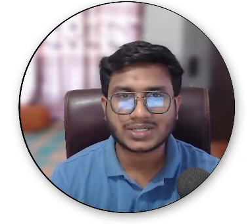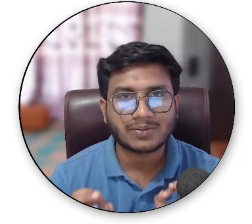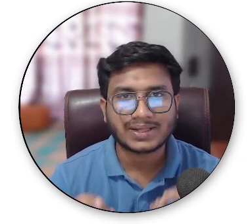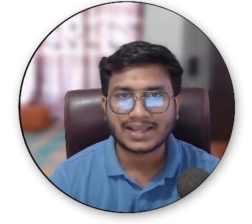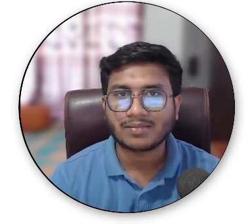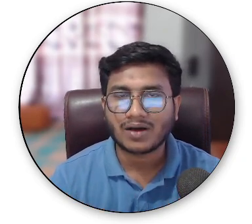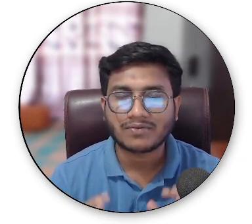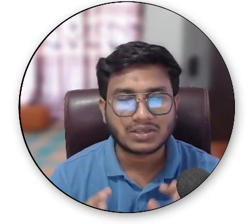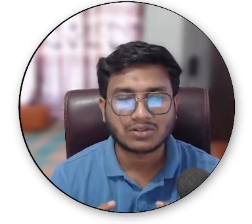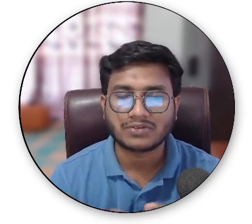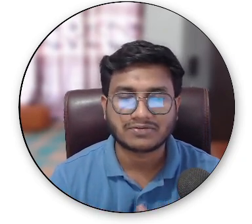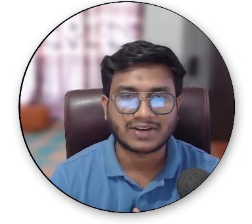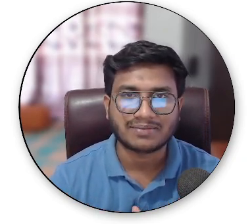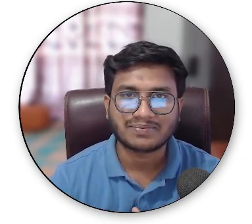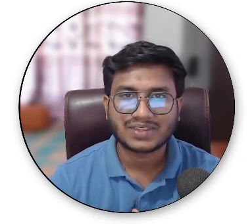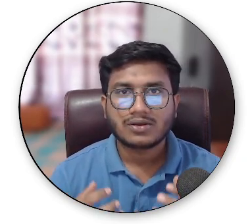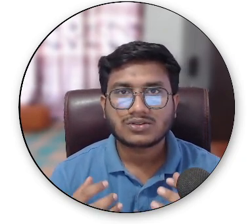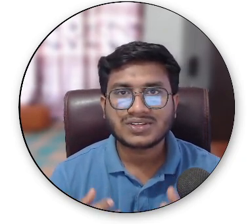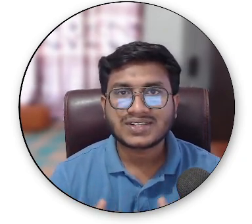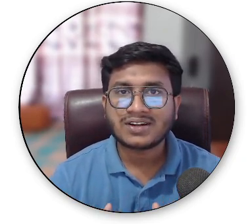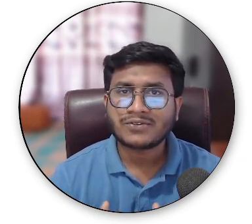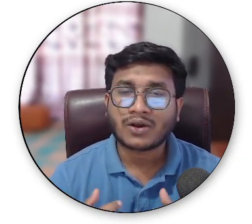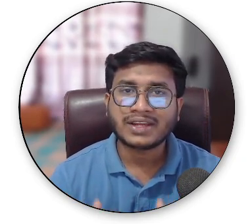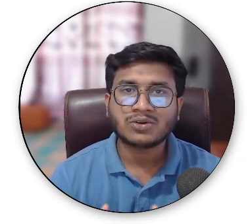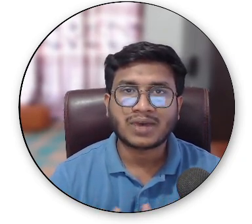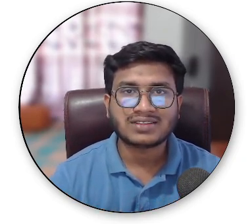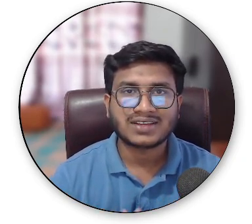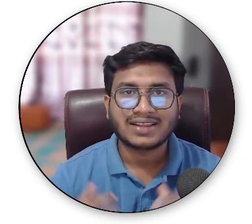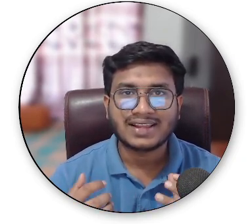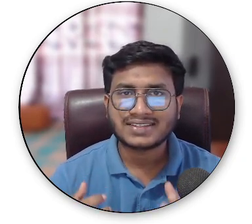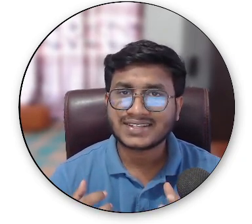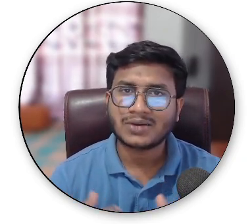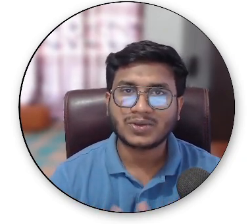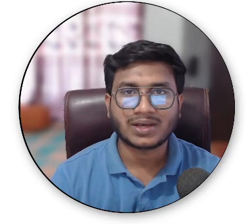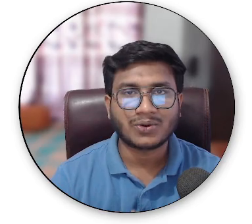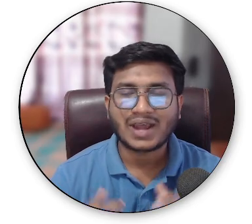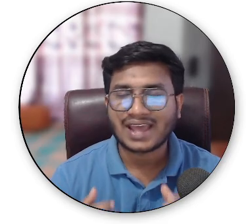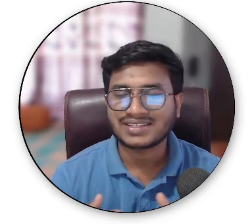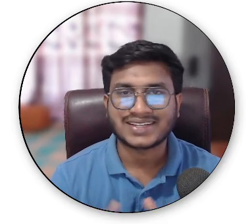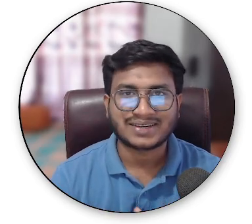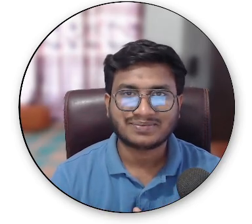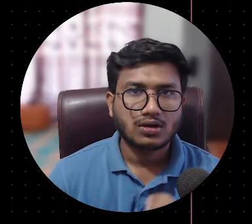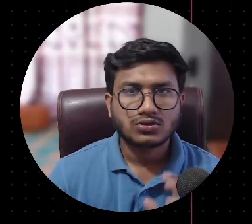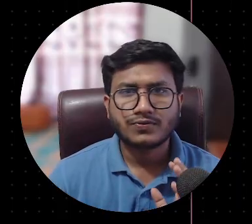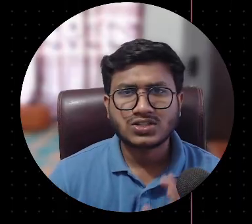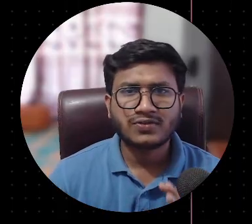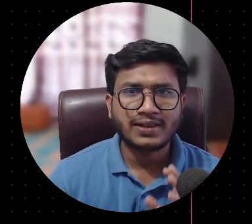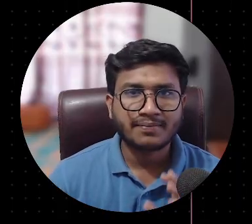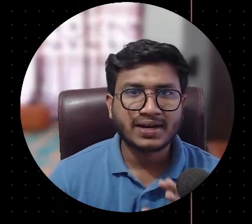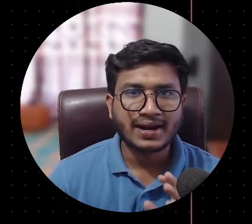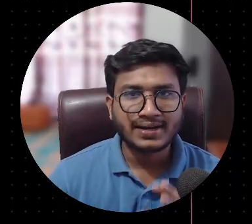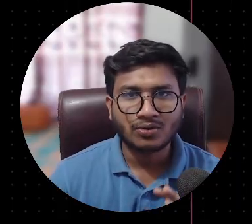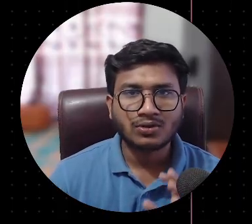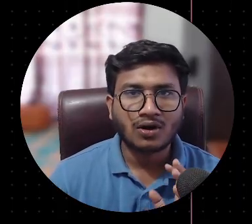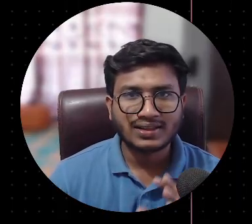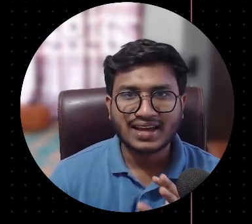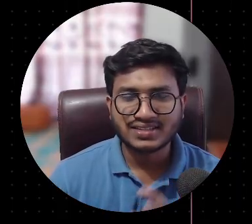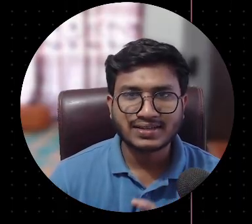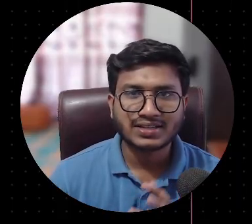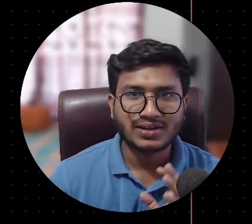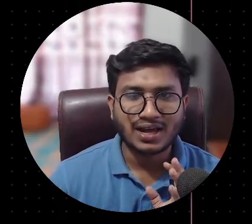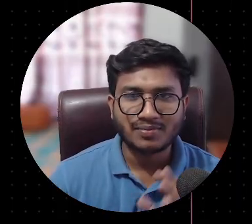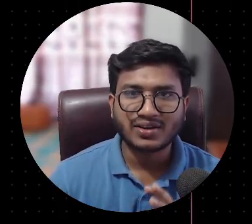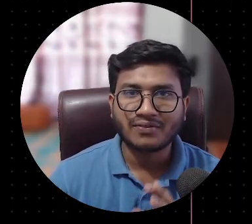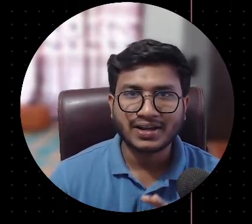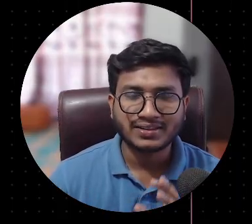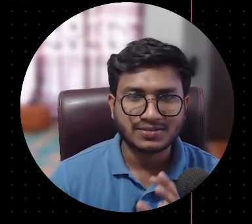object detection with the help of YOLO V5. So instead of talking too much, let's start with our agenda. So first of all, let me write down all the